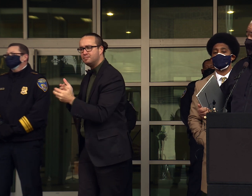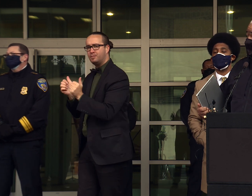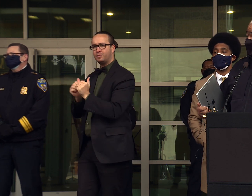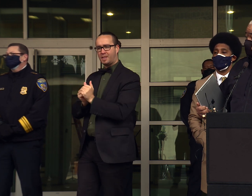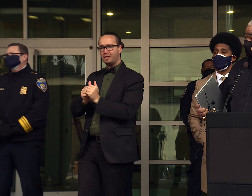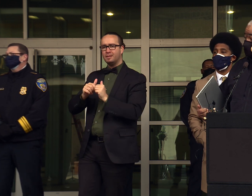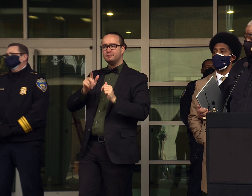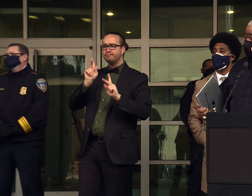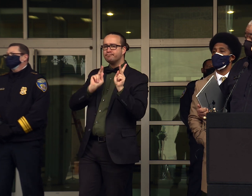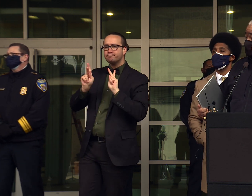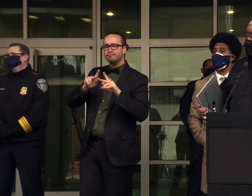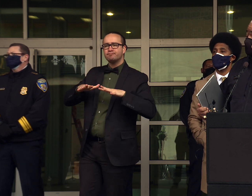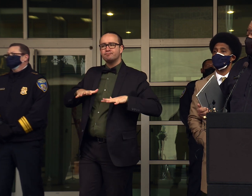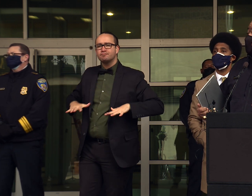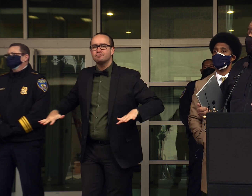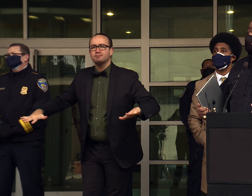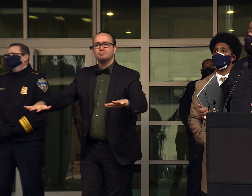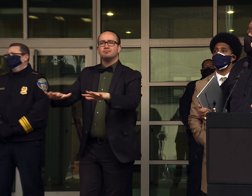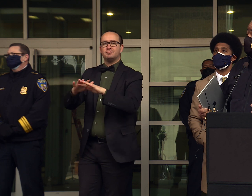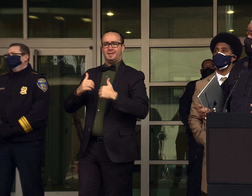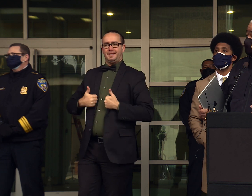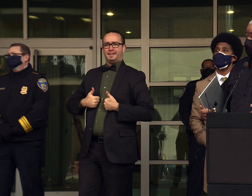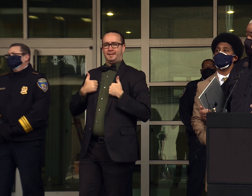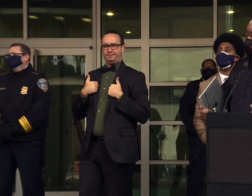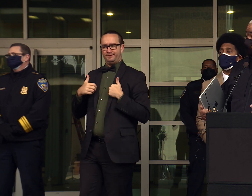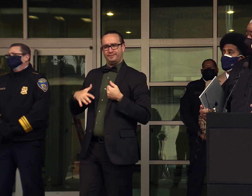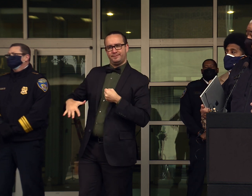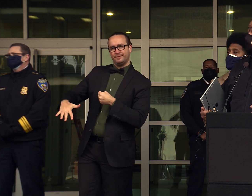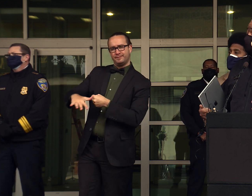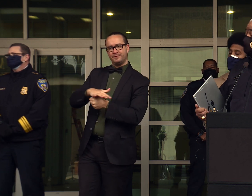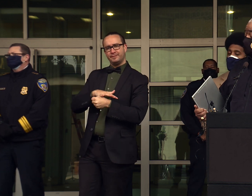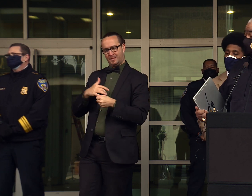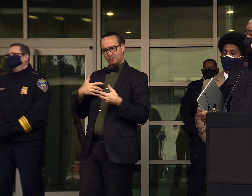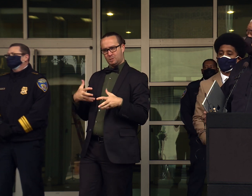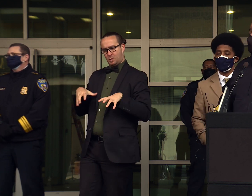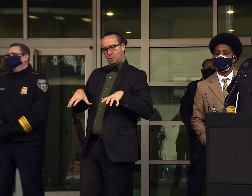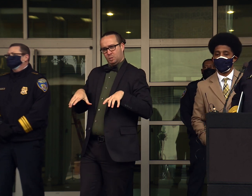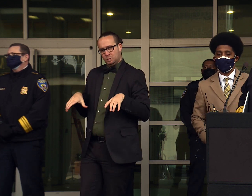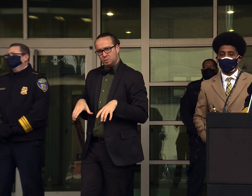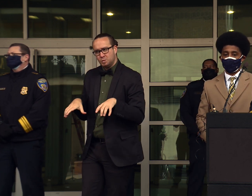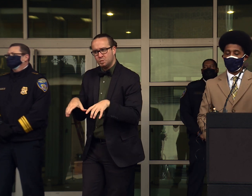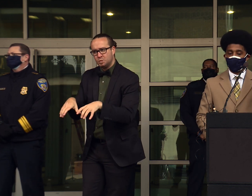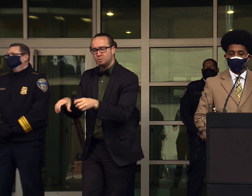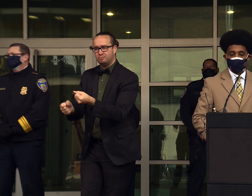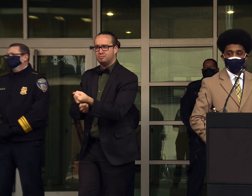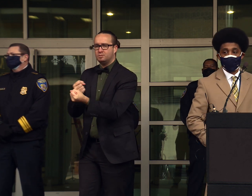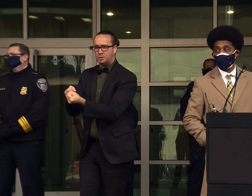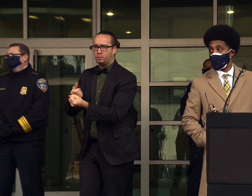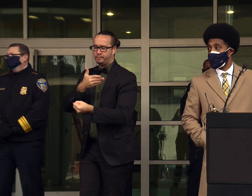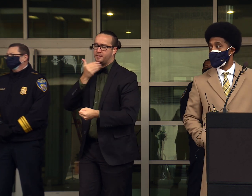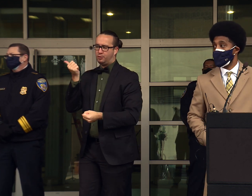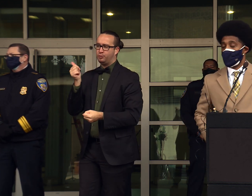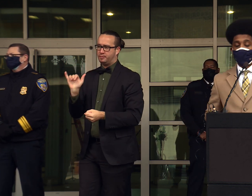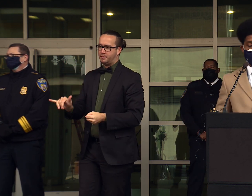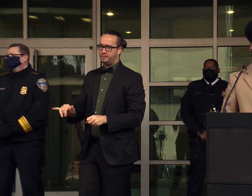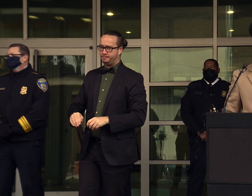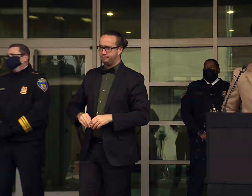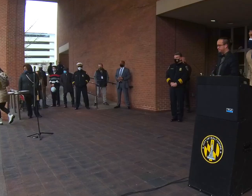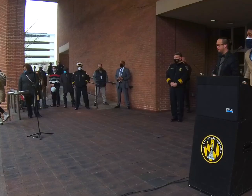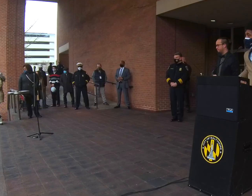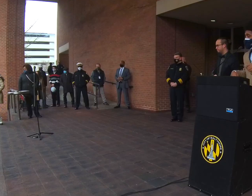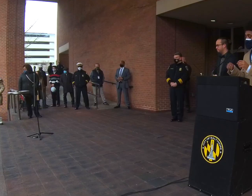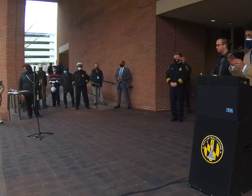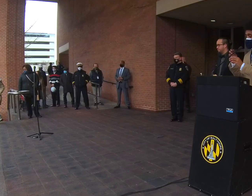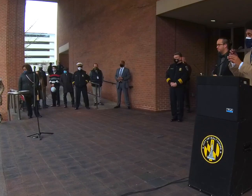our manpower so that we can actually do more with the fewer numbers as we grow our ranks. Thank you.